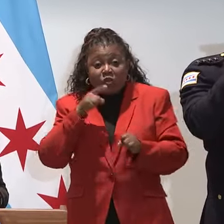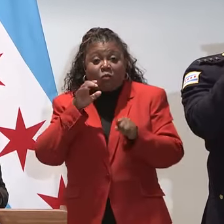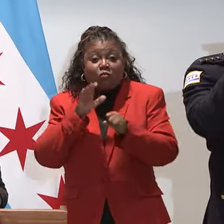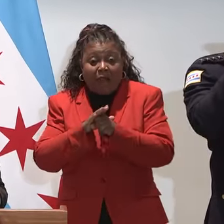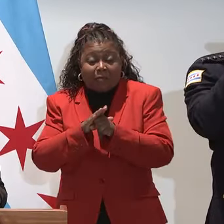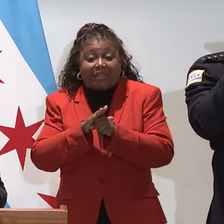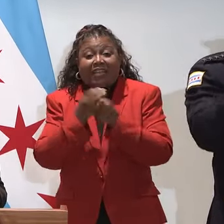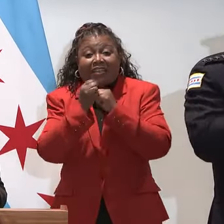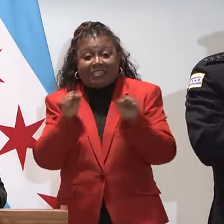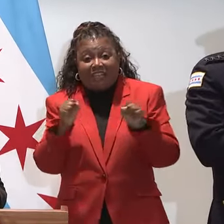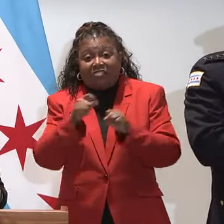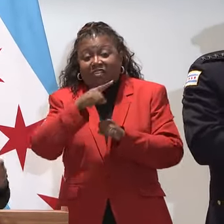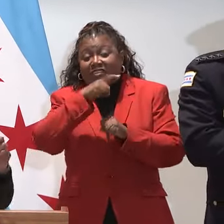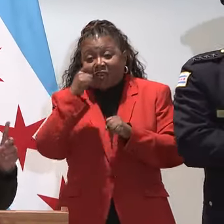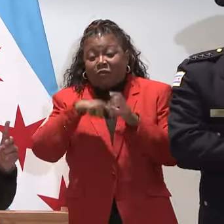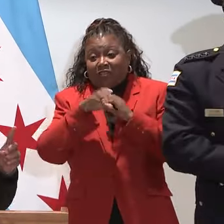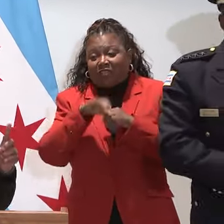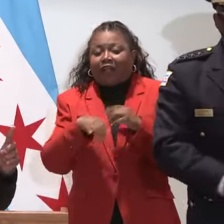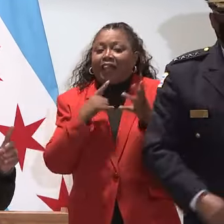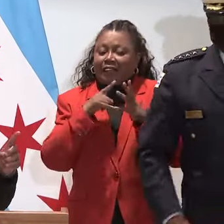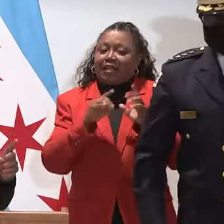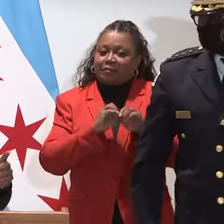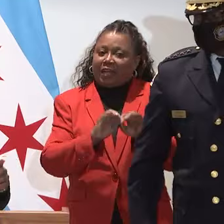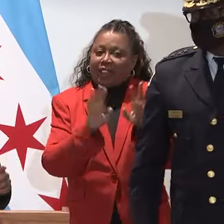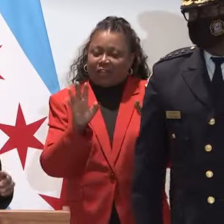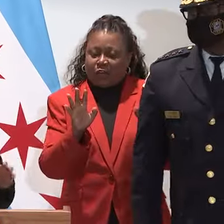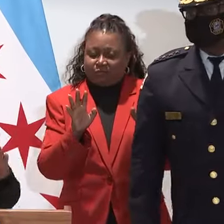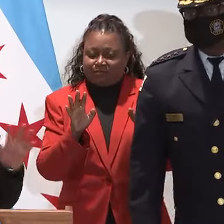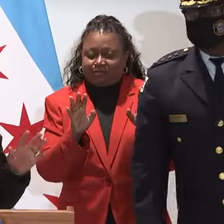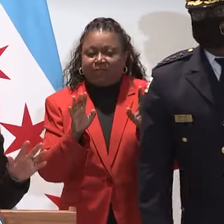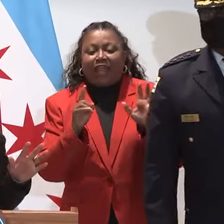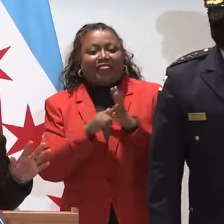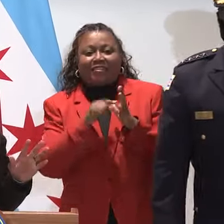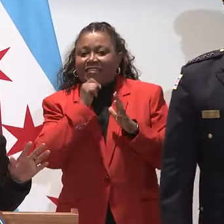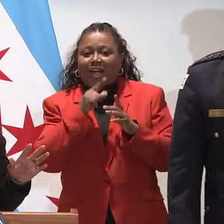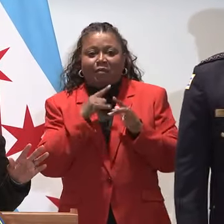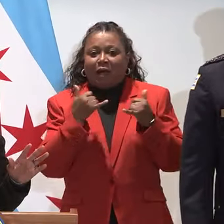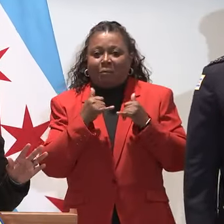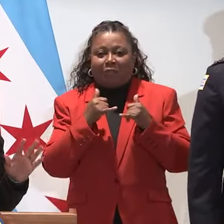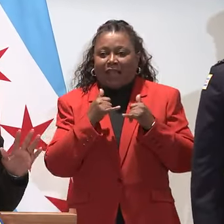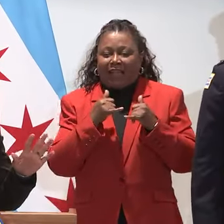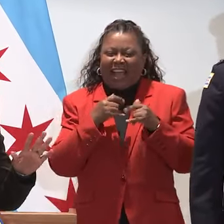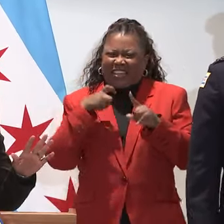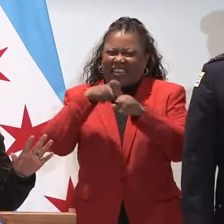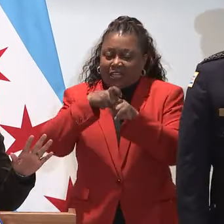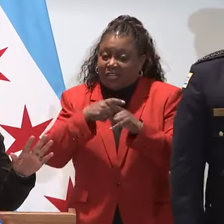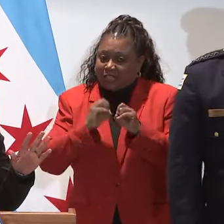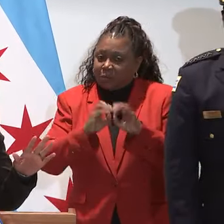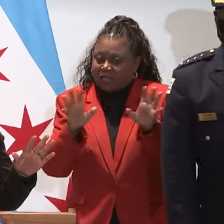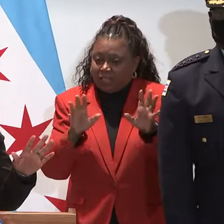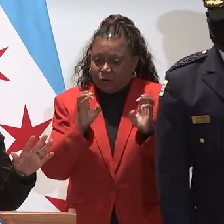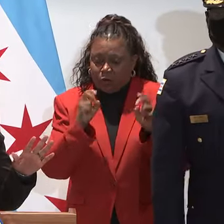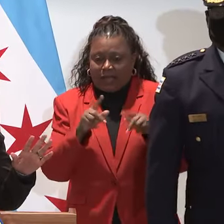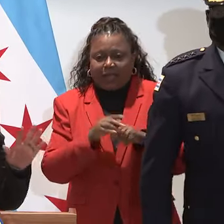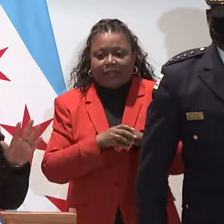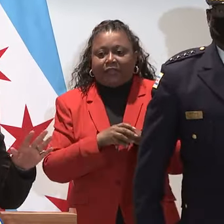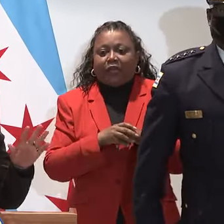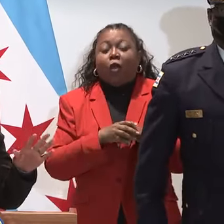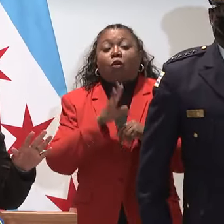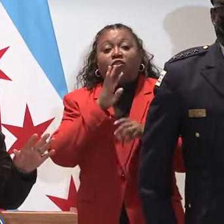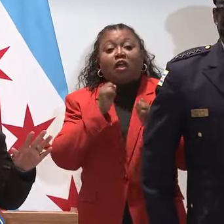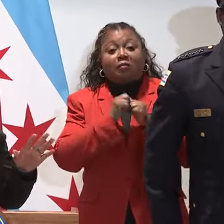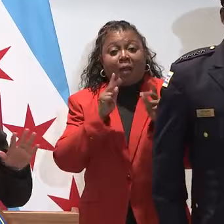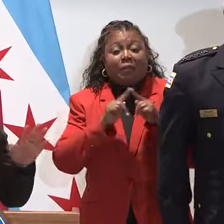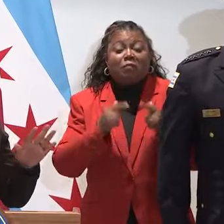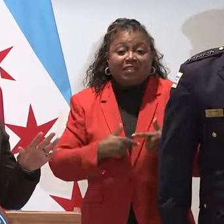promising the safest summer in Chicago. No, let's be clear. Okay, this isn't about playing gotcha. So let's be clear, okay? We're talking